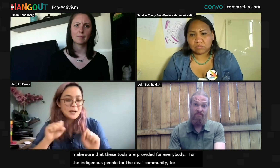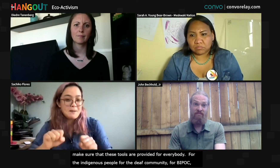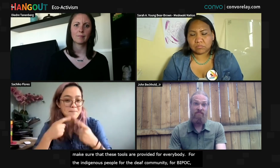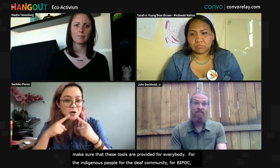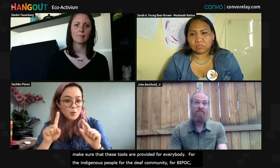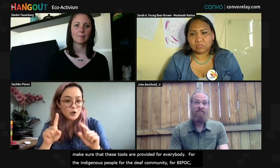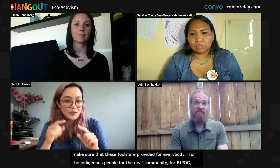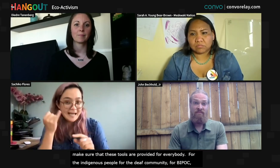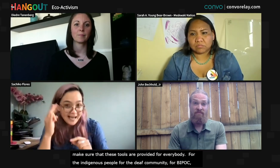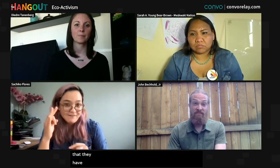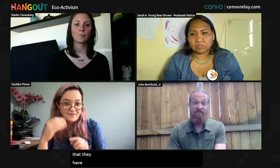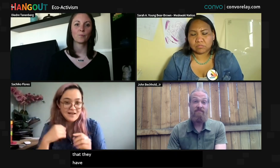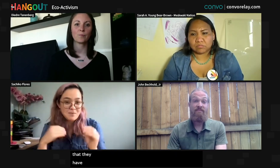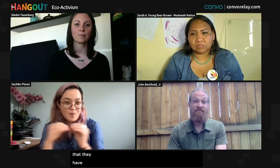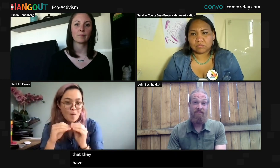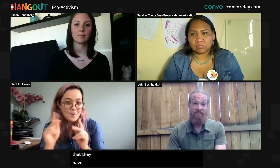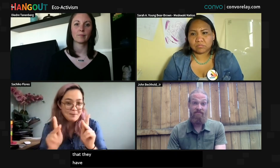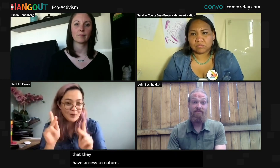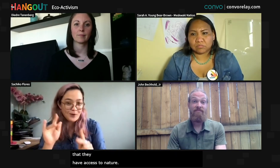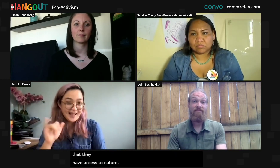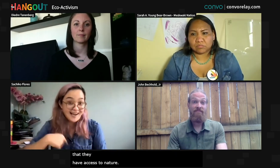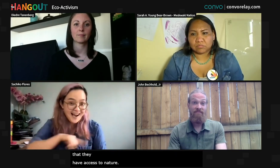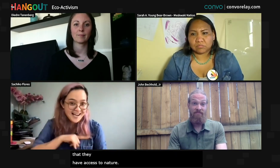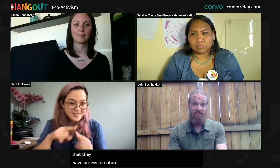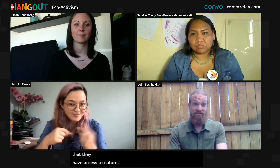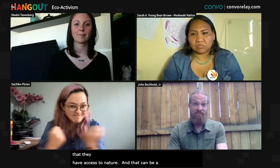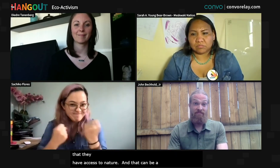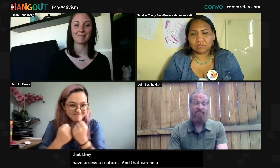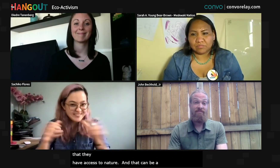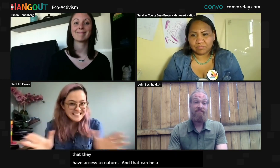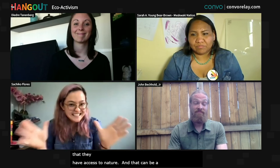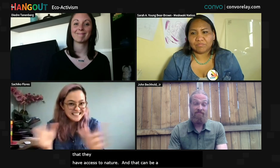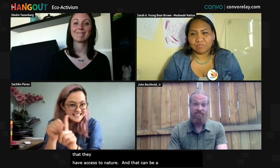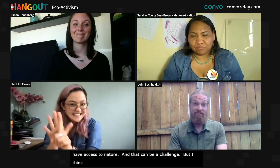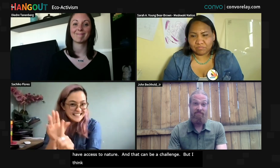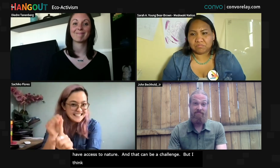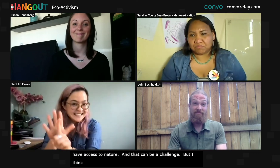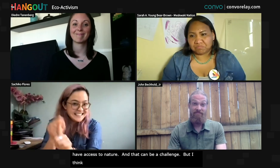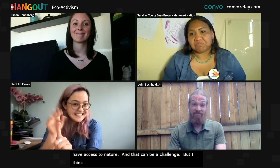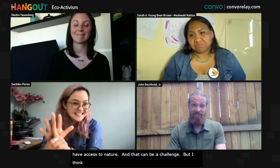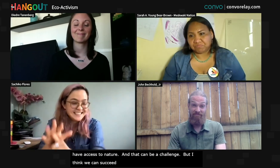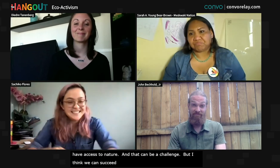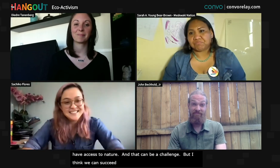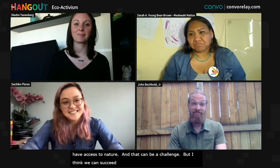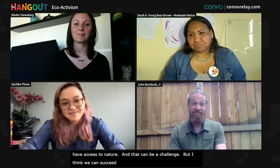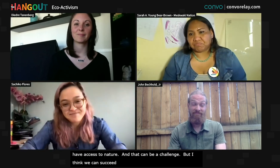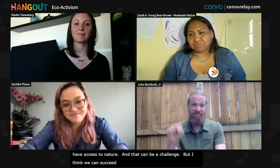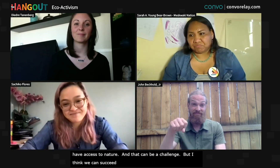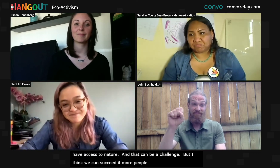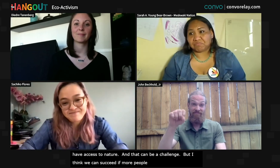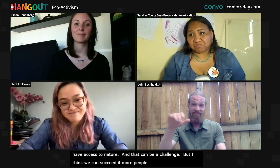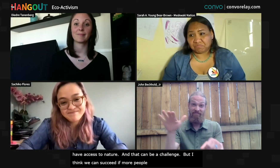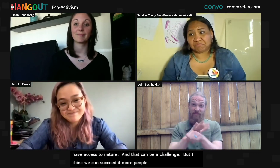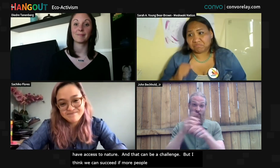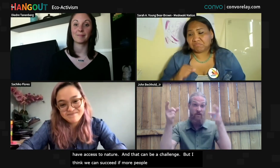challenge. But I think we can succeed if more people like us are activating and exposing everybody the way we want